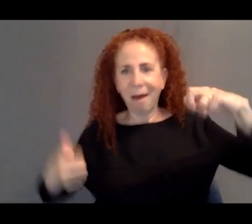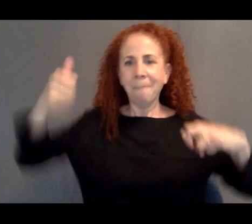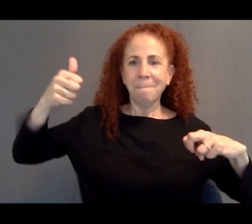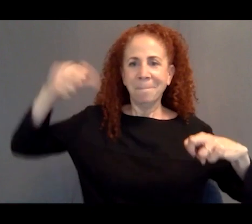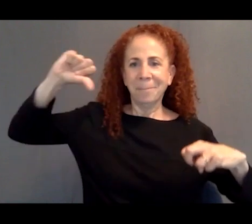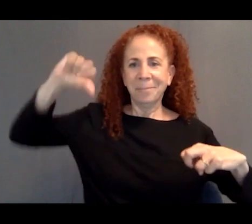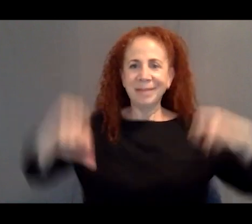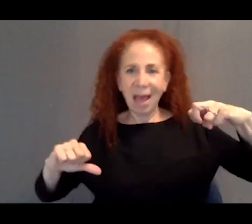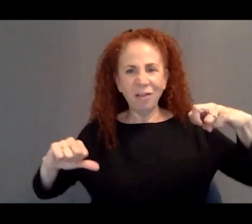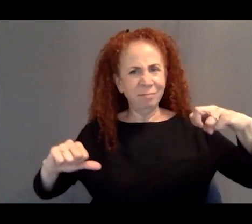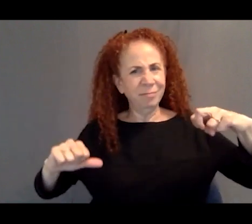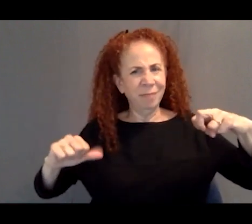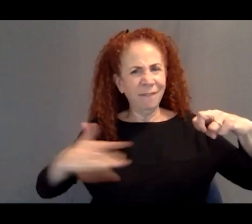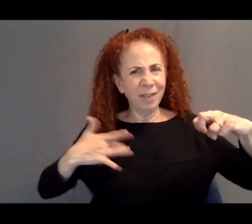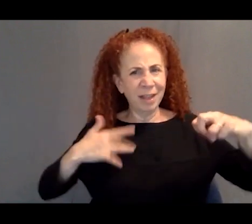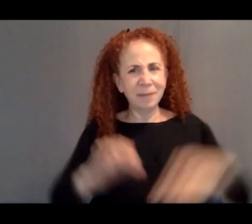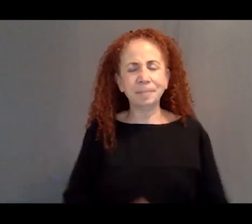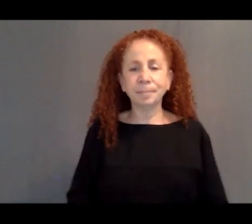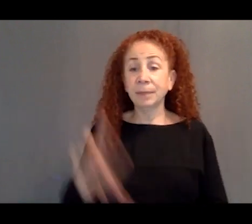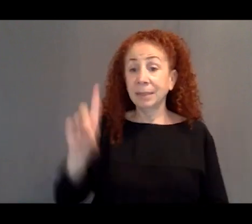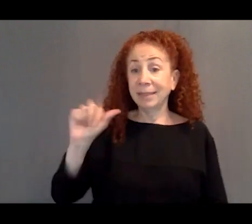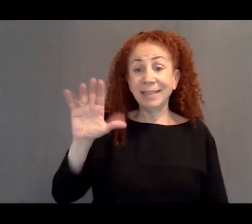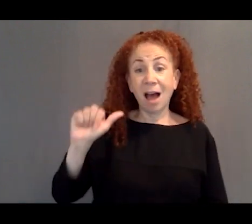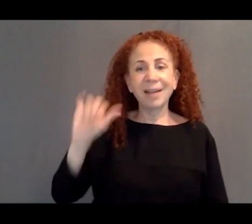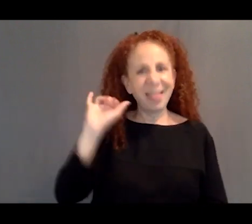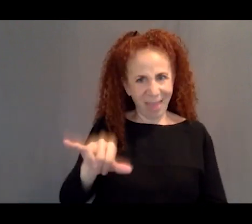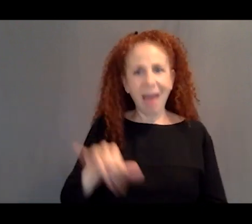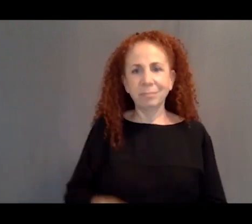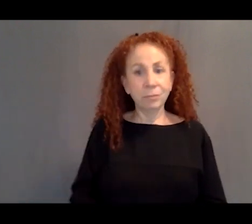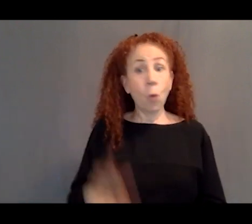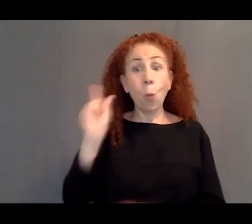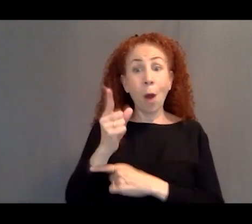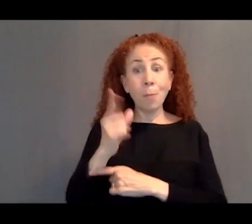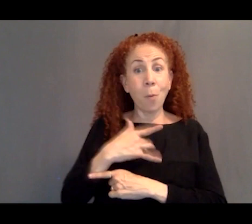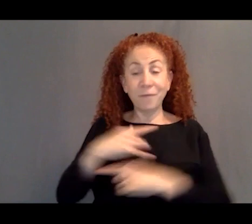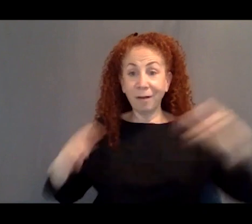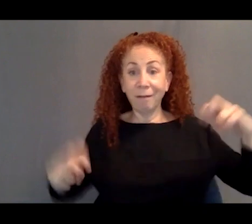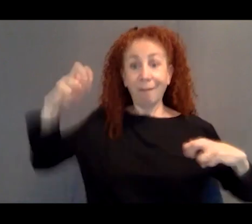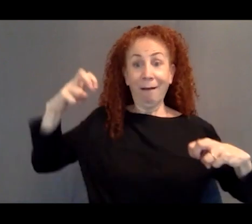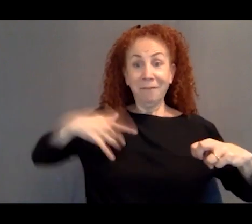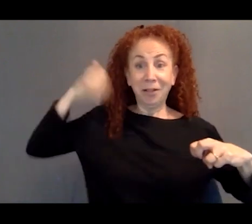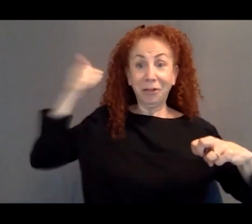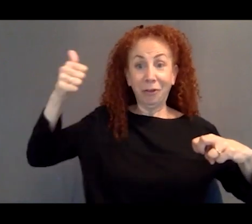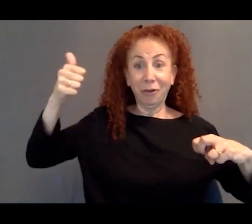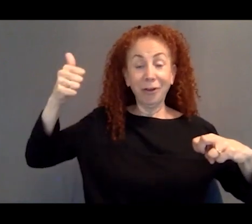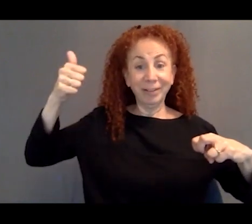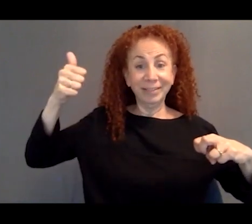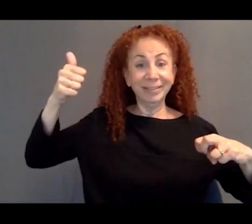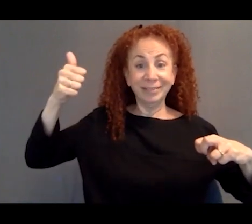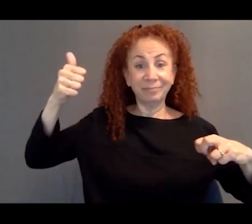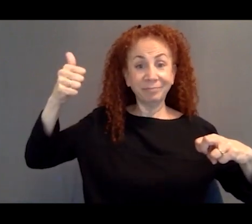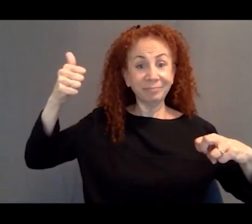goes down. And so for DACA beneficiaries, from one moment to the next, they may be riding